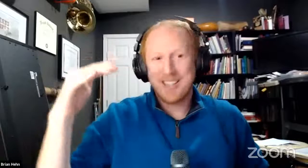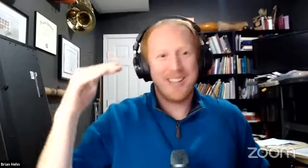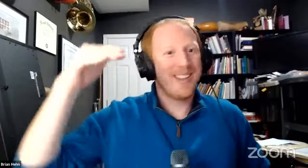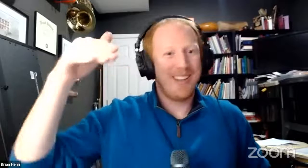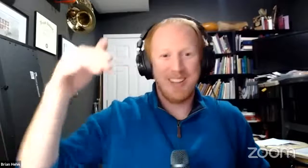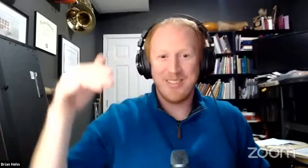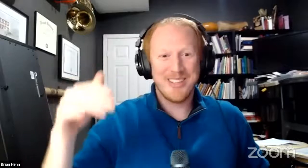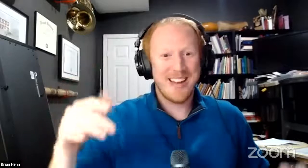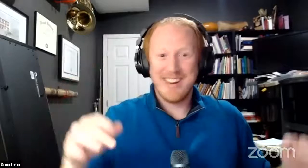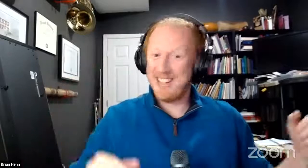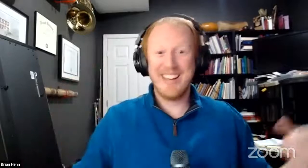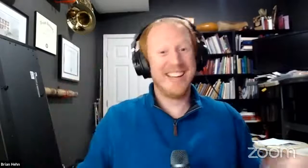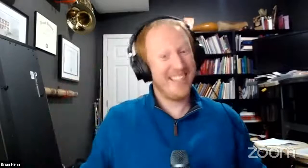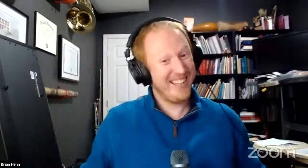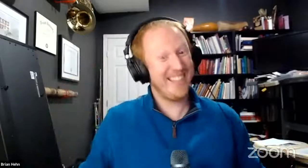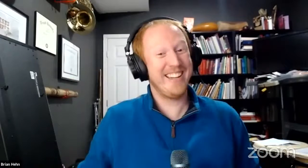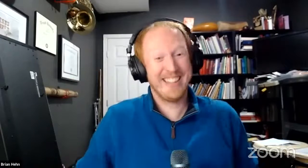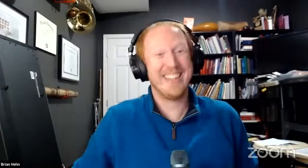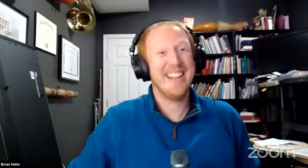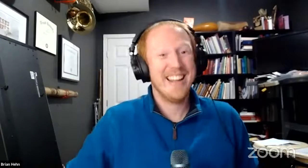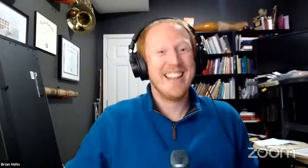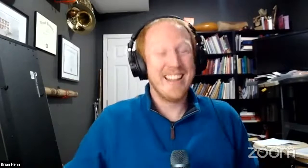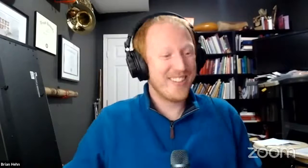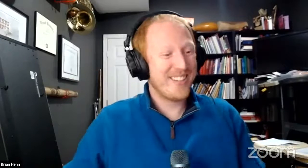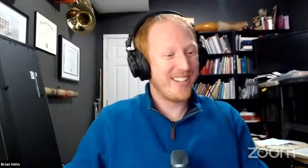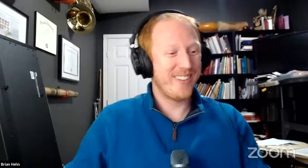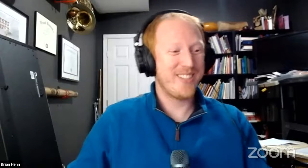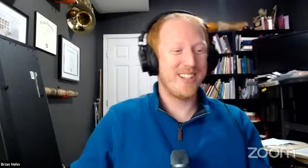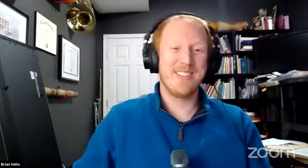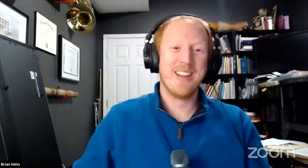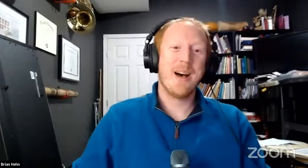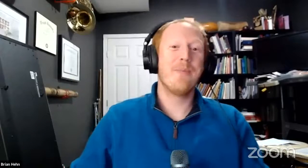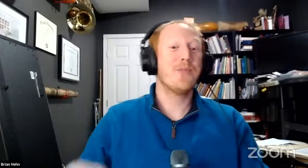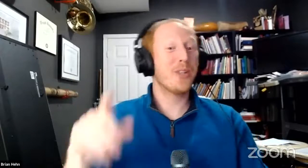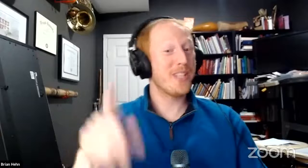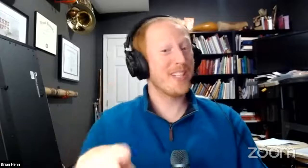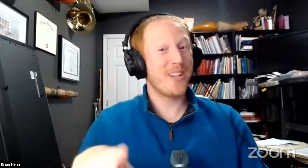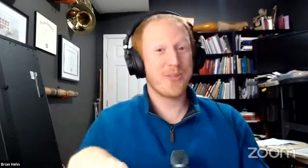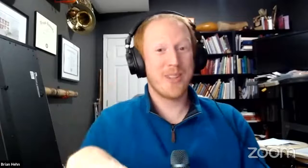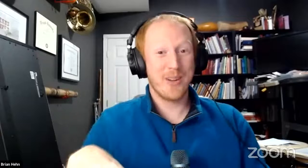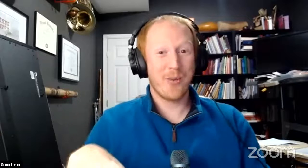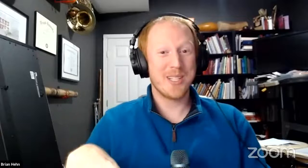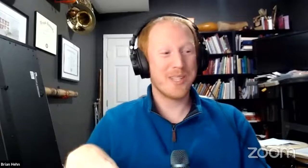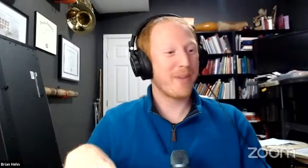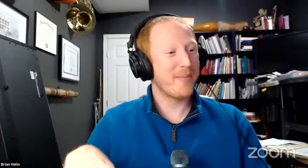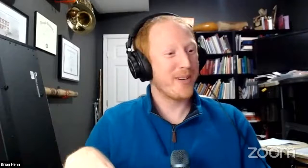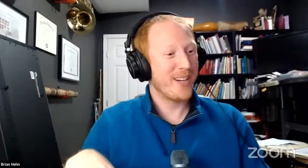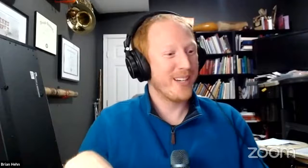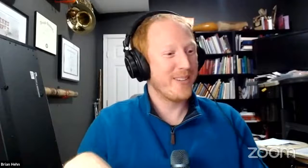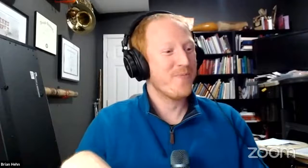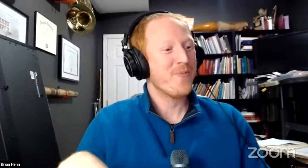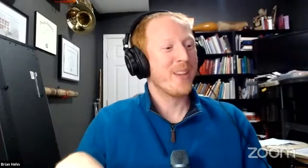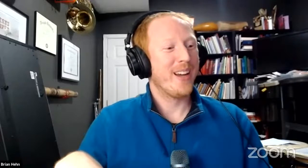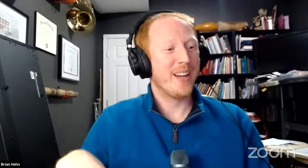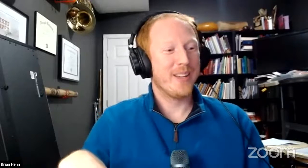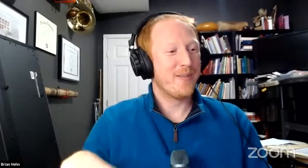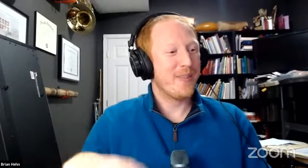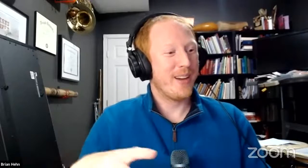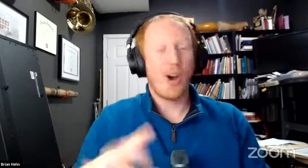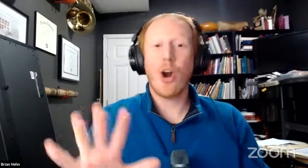Yet there are other tiny things to cheer each